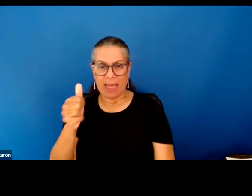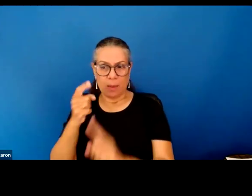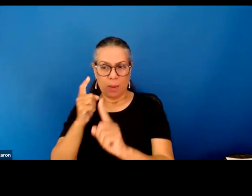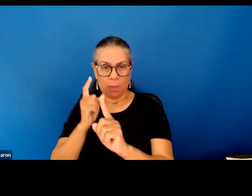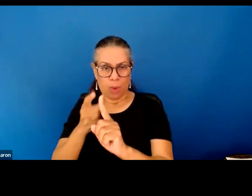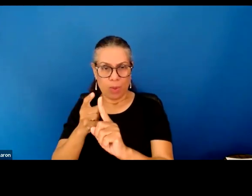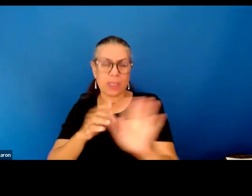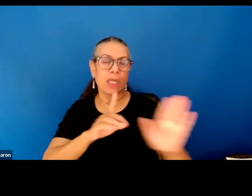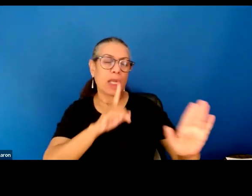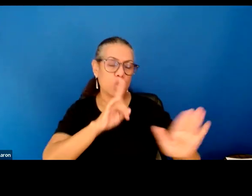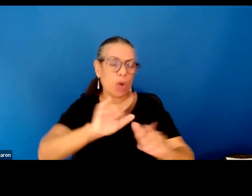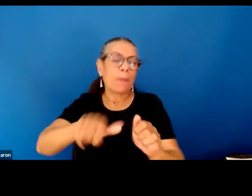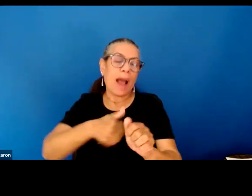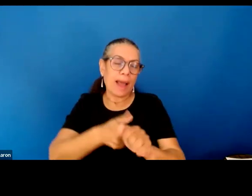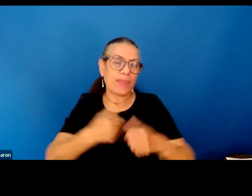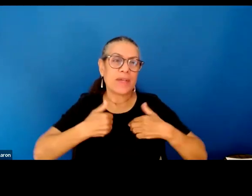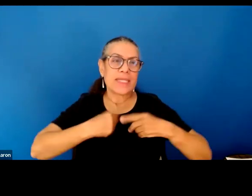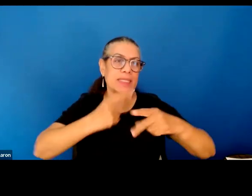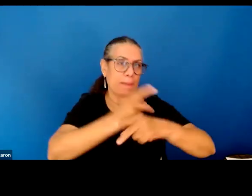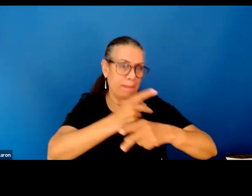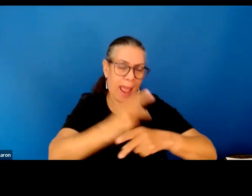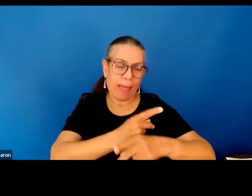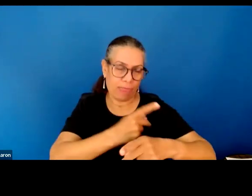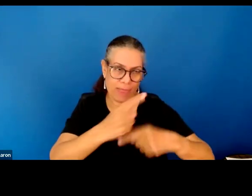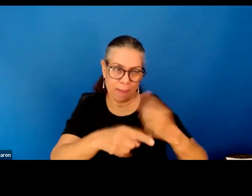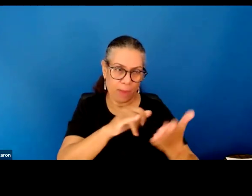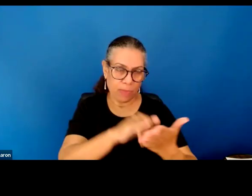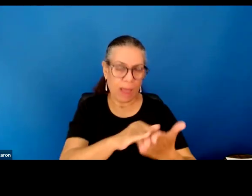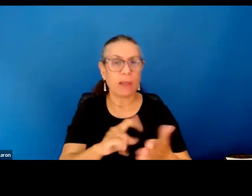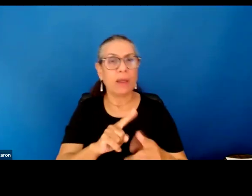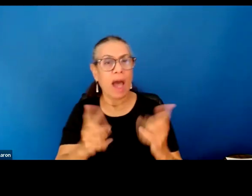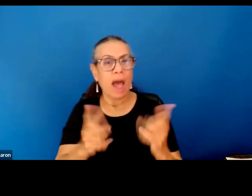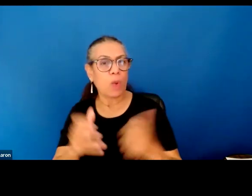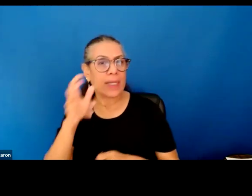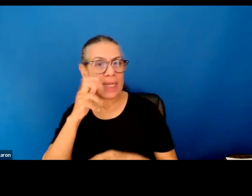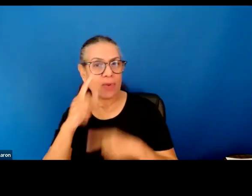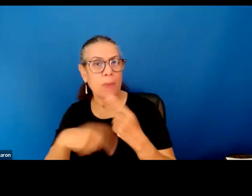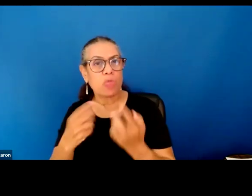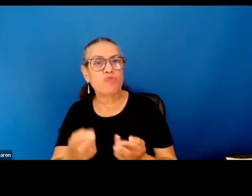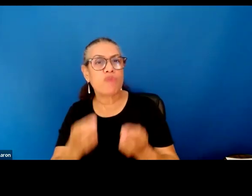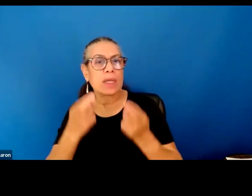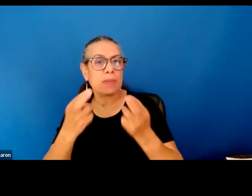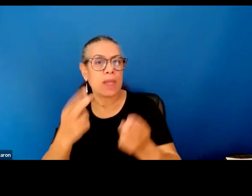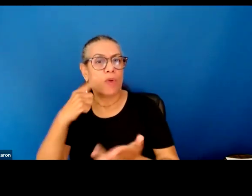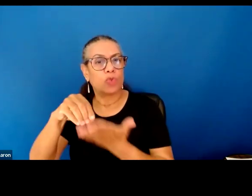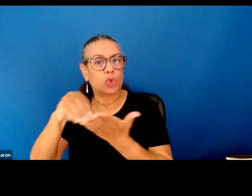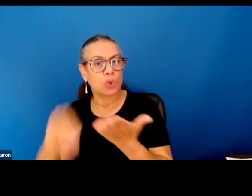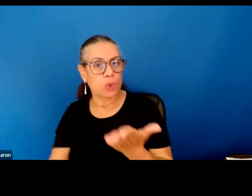some mathematical rationale there, and would just love to hear some background on those recommendations for students